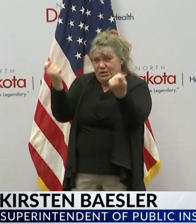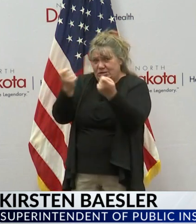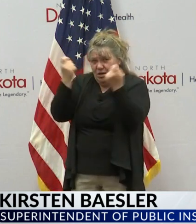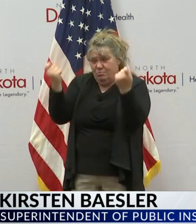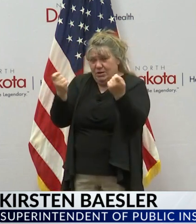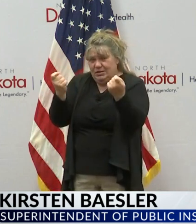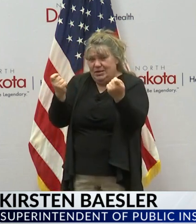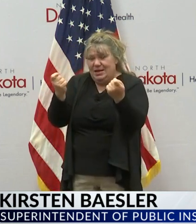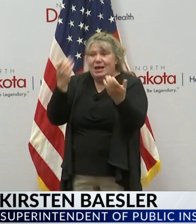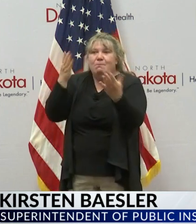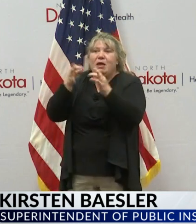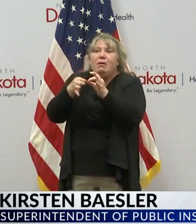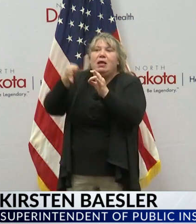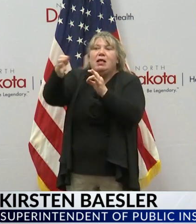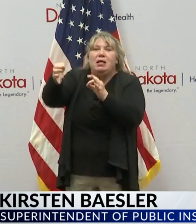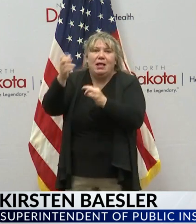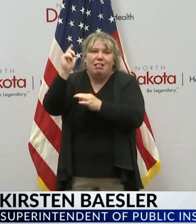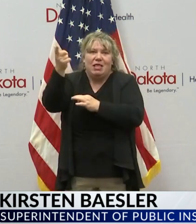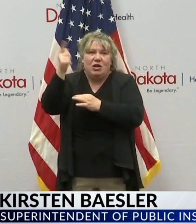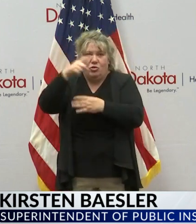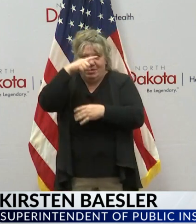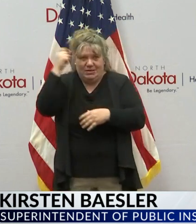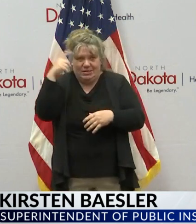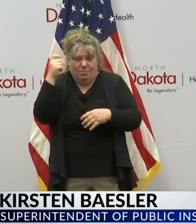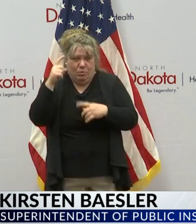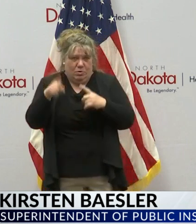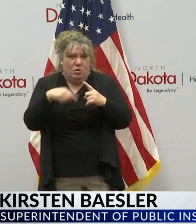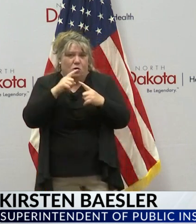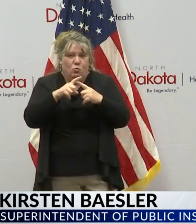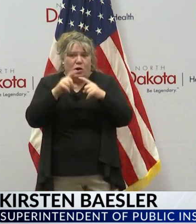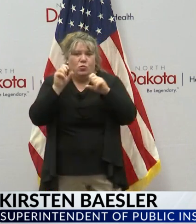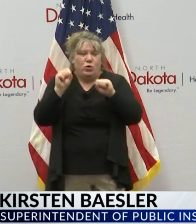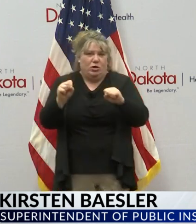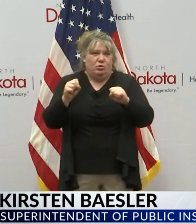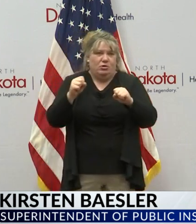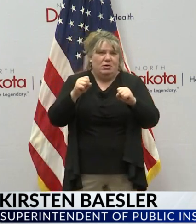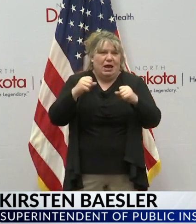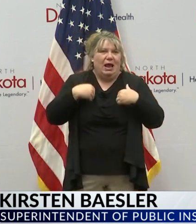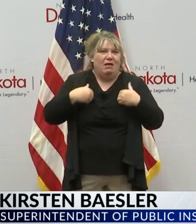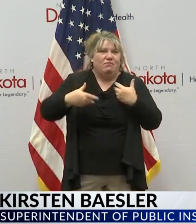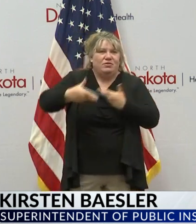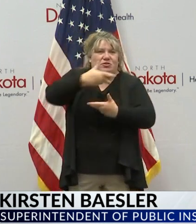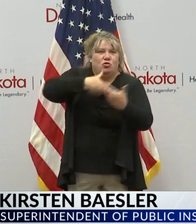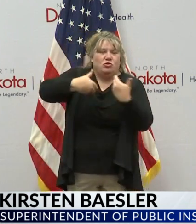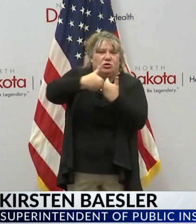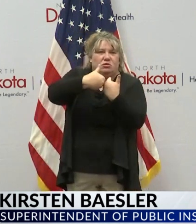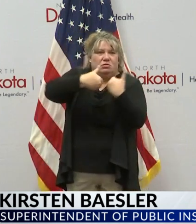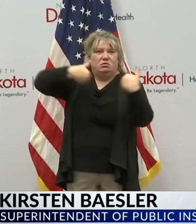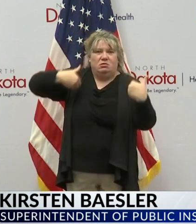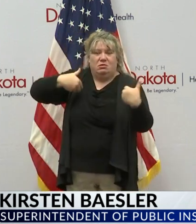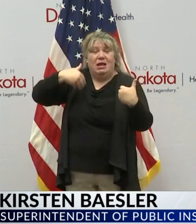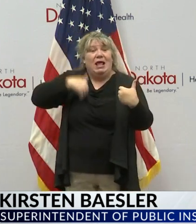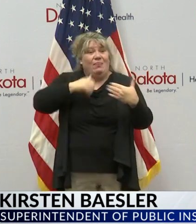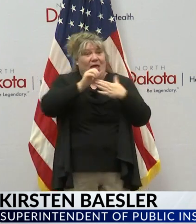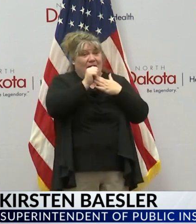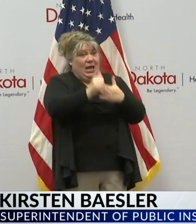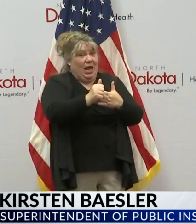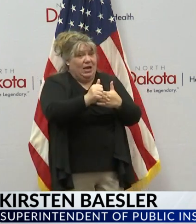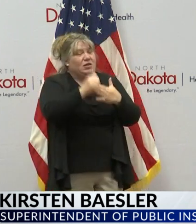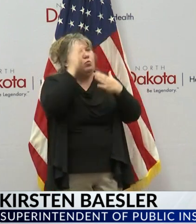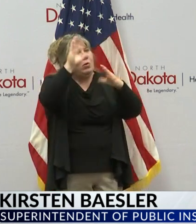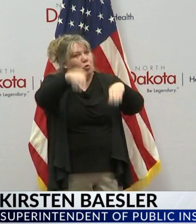ceremonies possibly later into the summer when we would be practicing social distancing. So that guidance will be coming out on